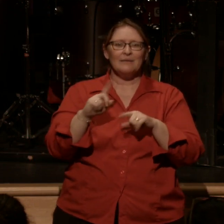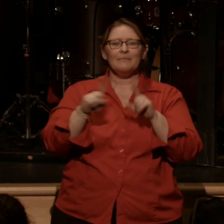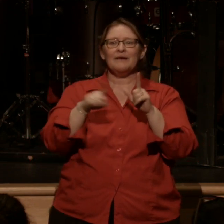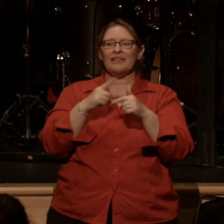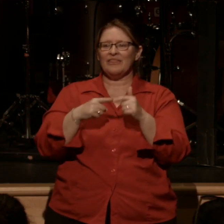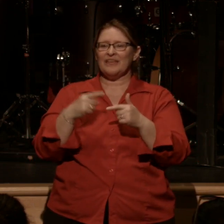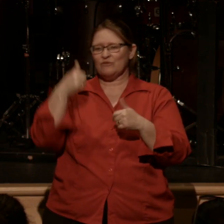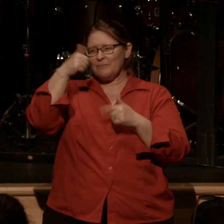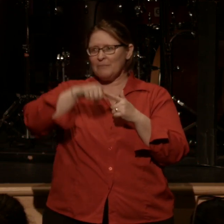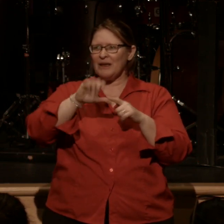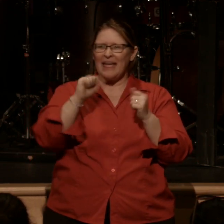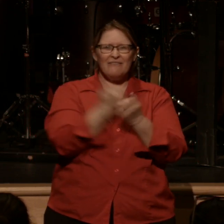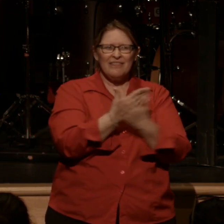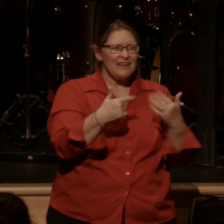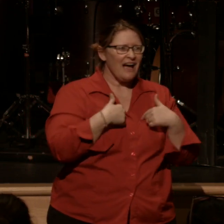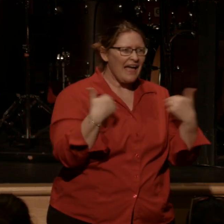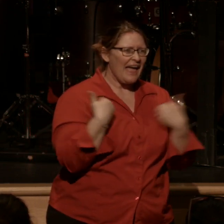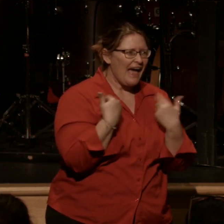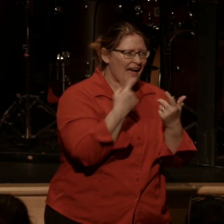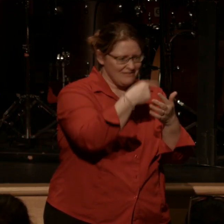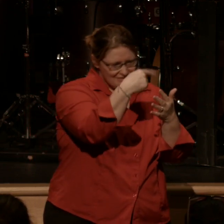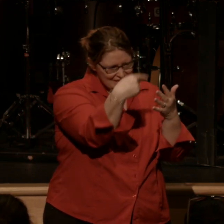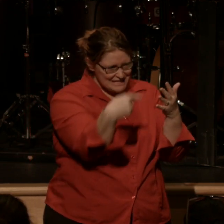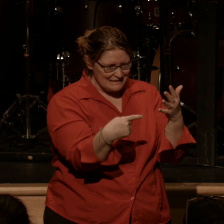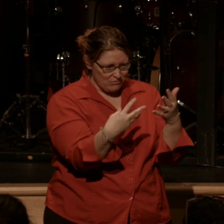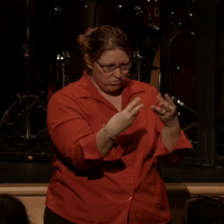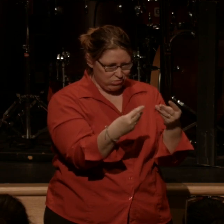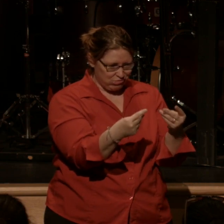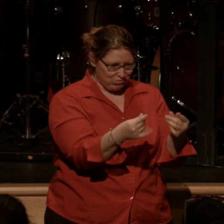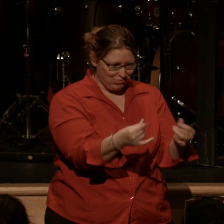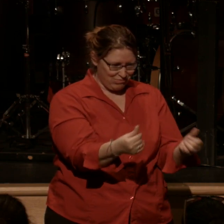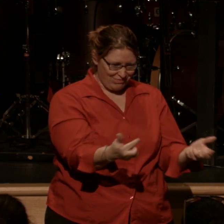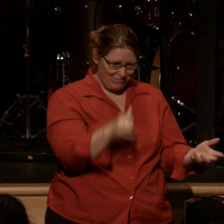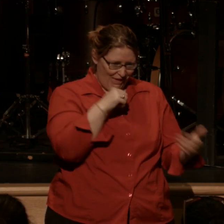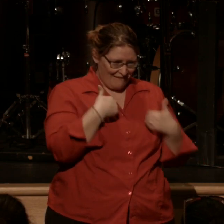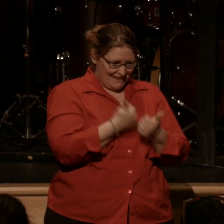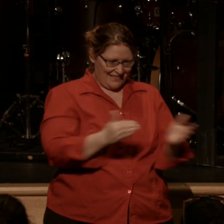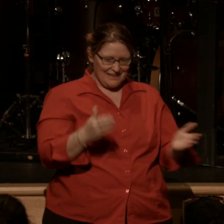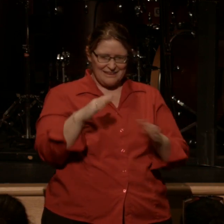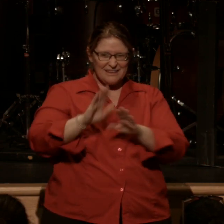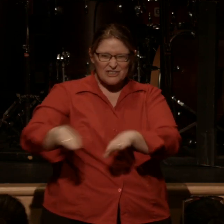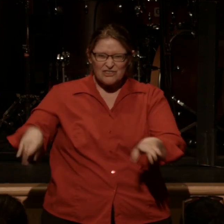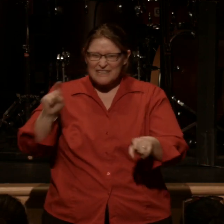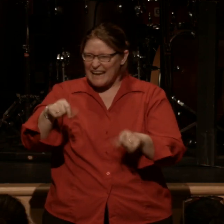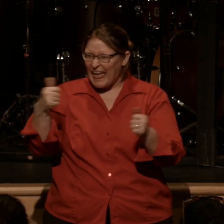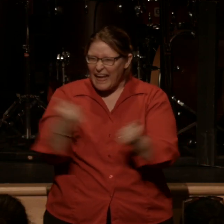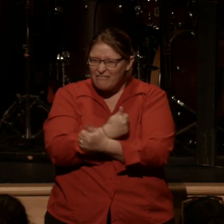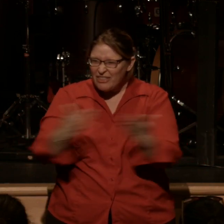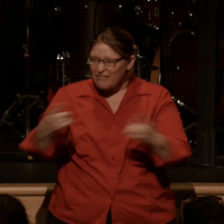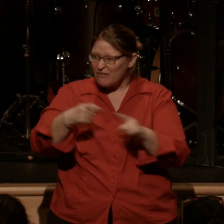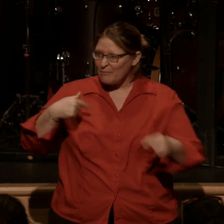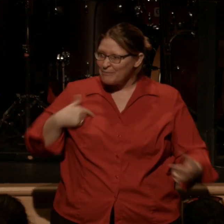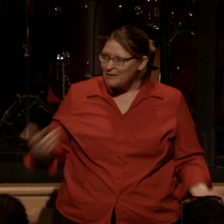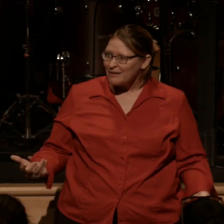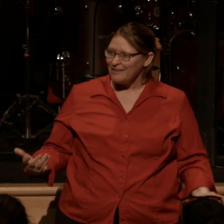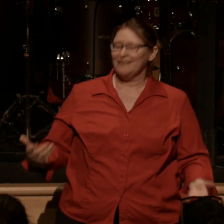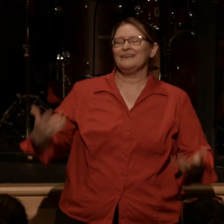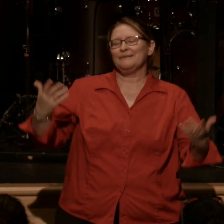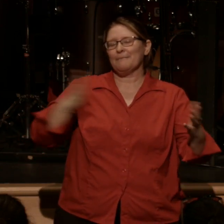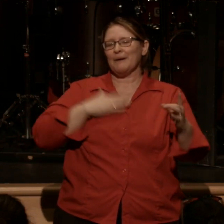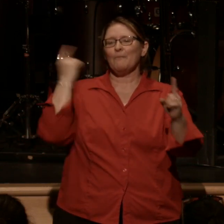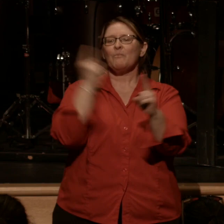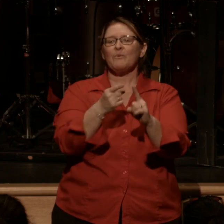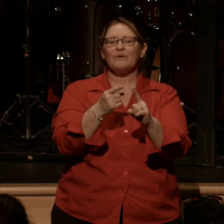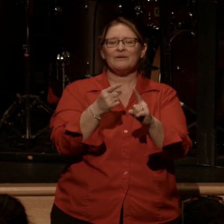of my resources are drying up. My kids need everything from me. And so the point of this